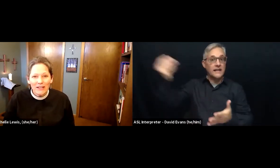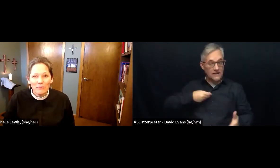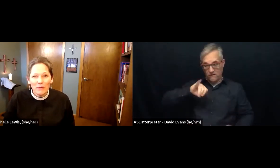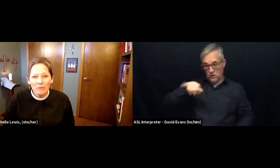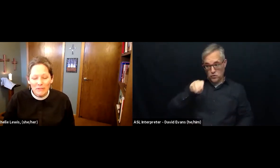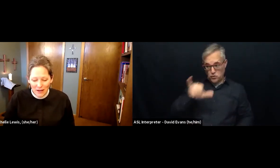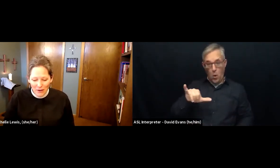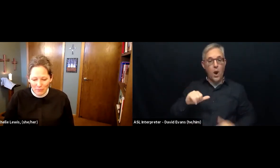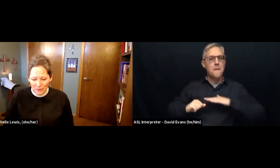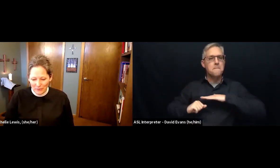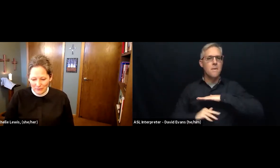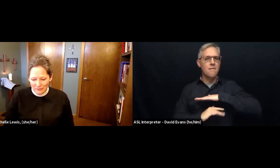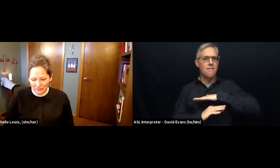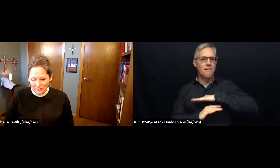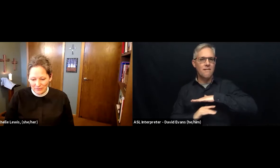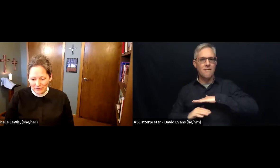And it bubbles up.